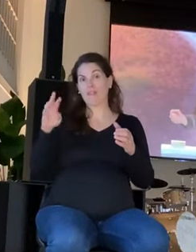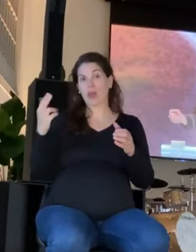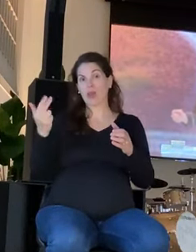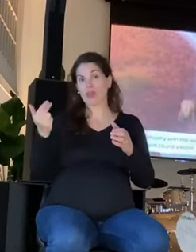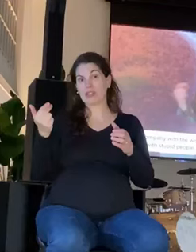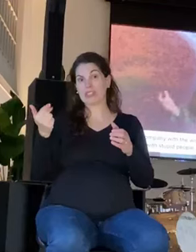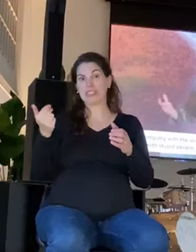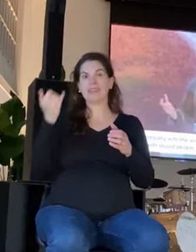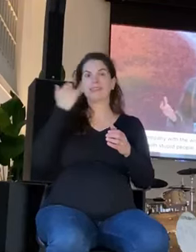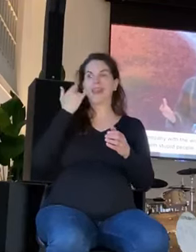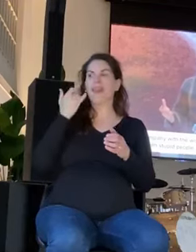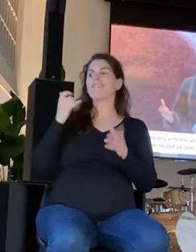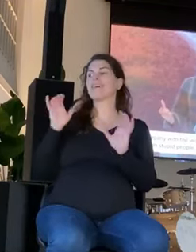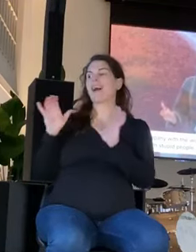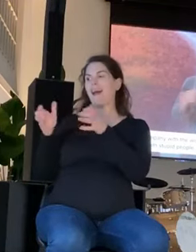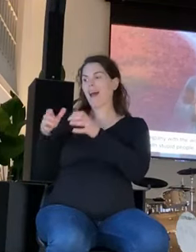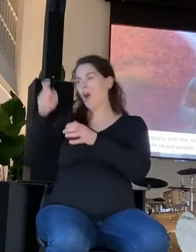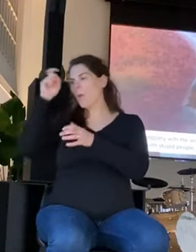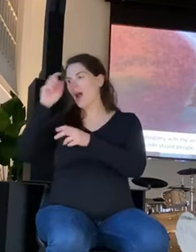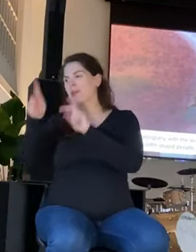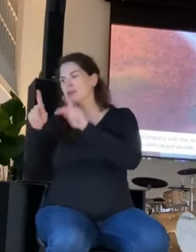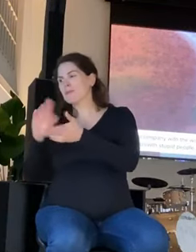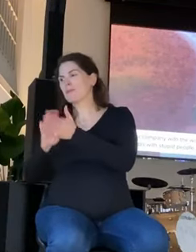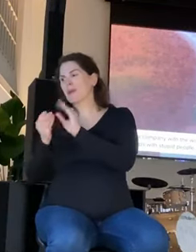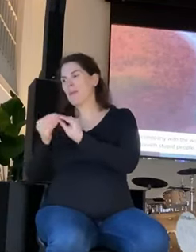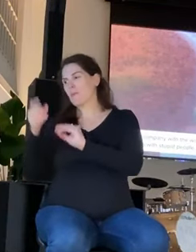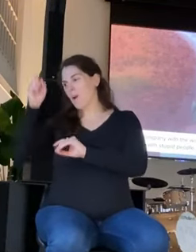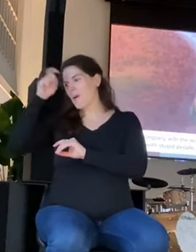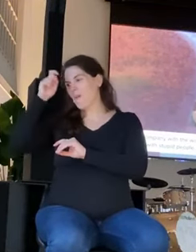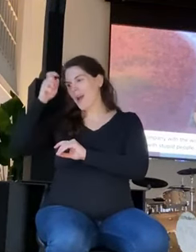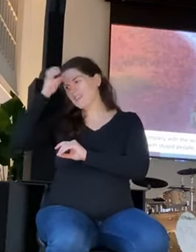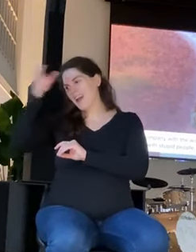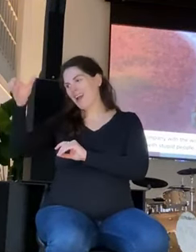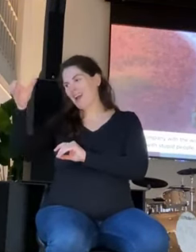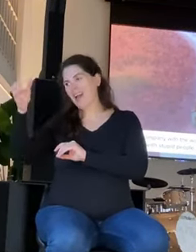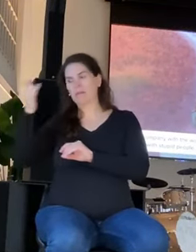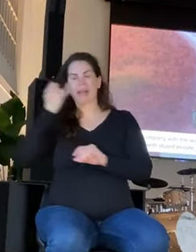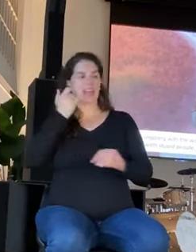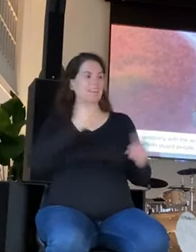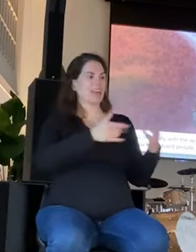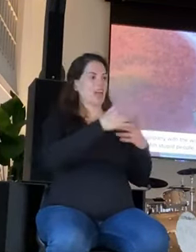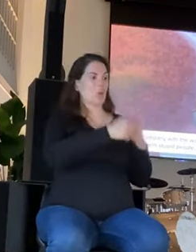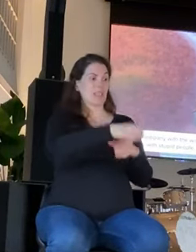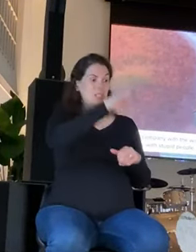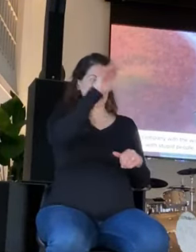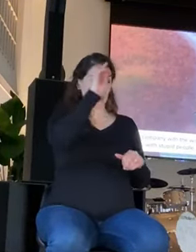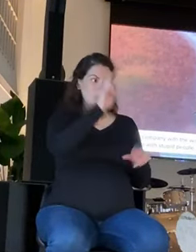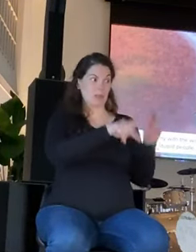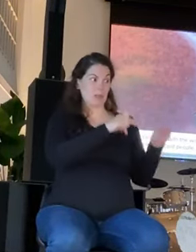company with the wise people, and you'll become wise, but if you make friends with stupid people,